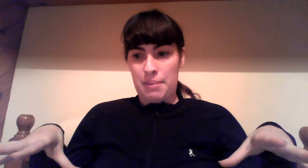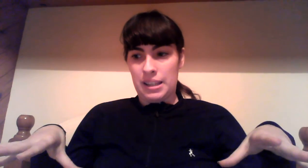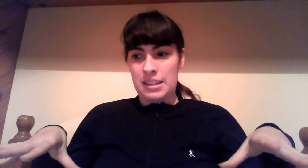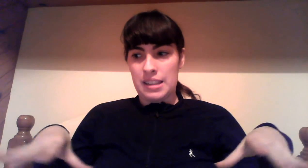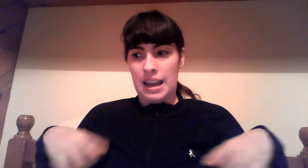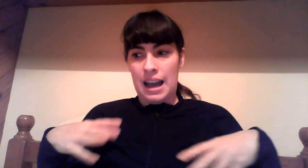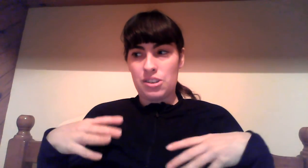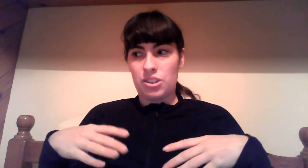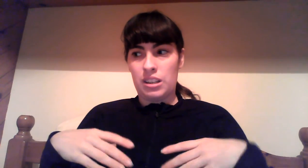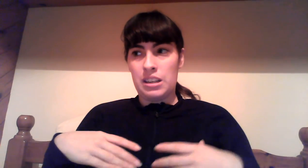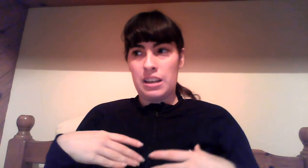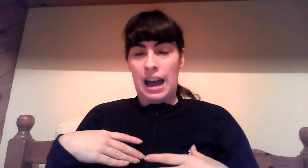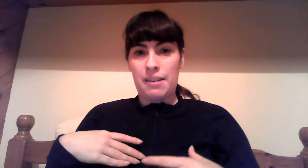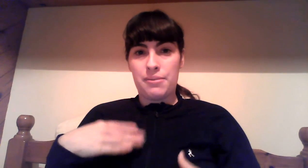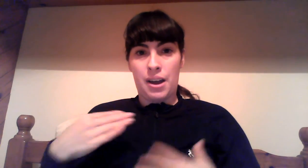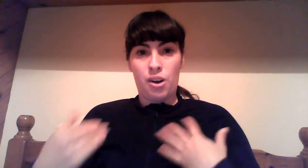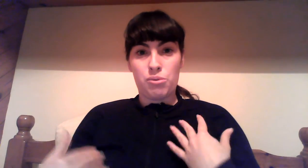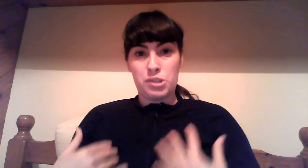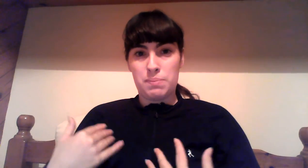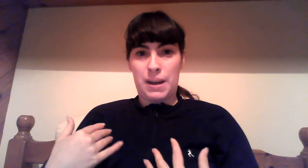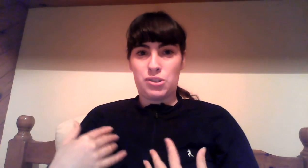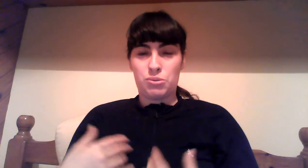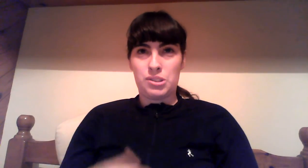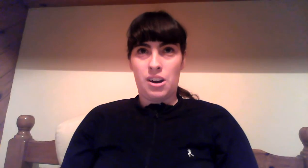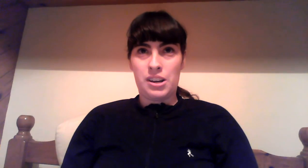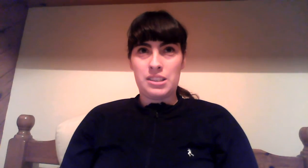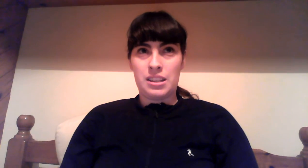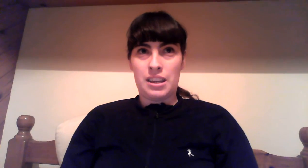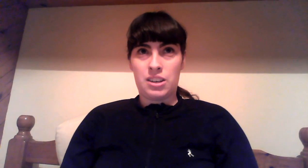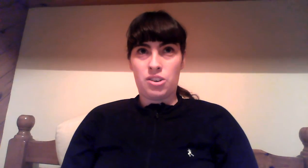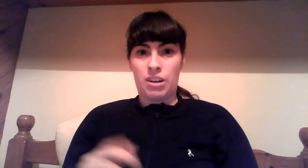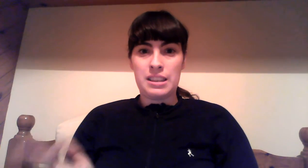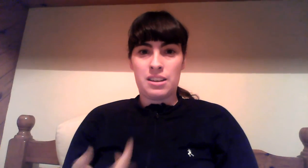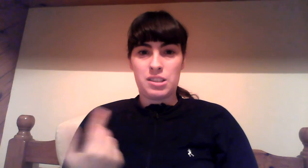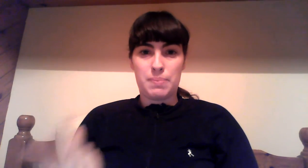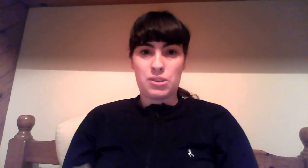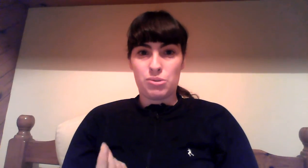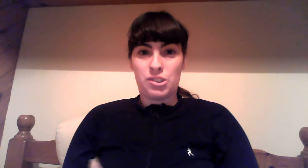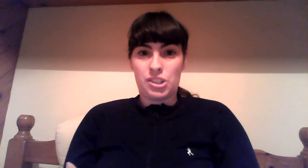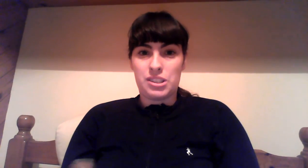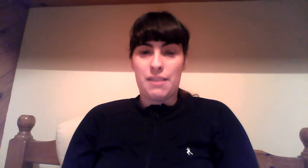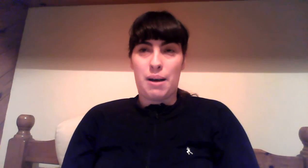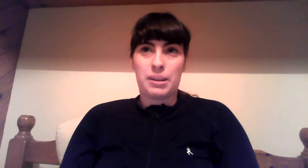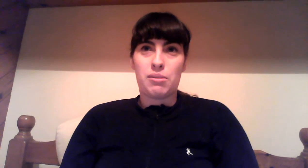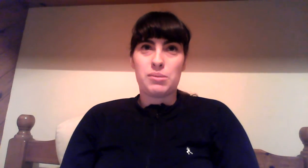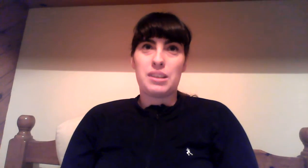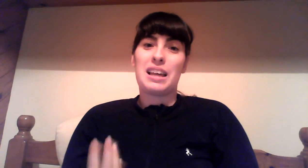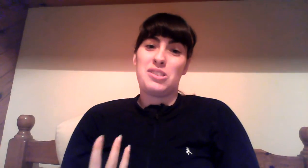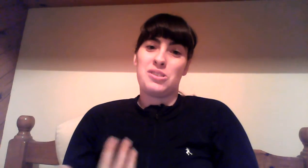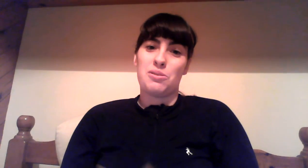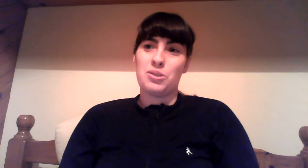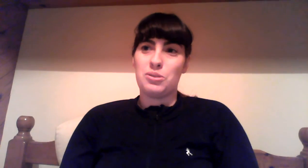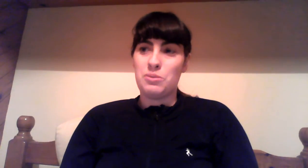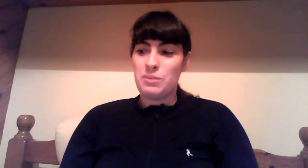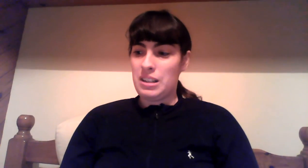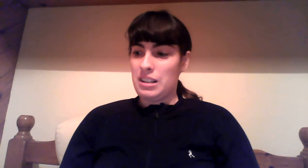families they actually have their own special signs that they create that are special to just their family, and I was like, that's so cool. I